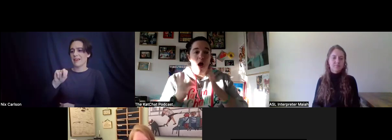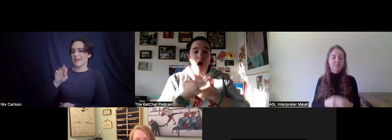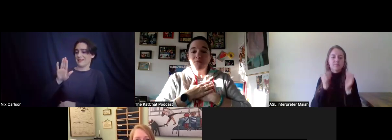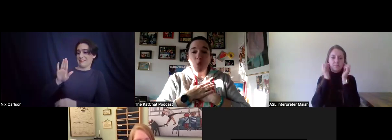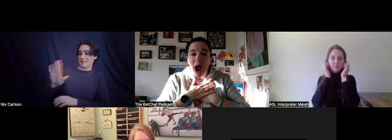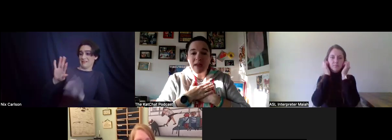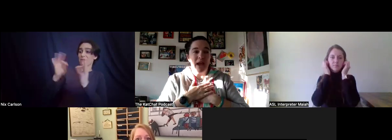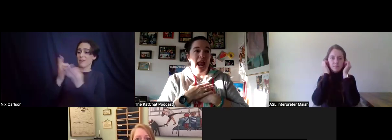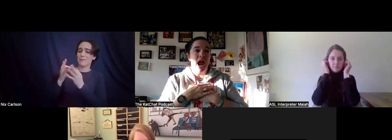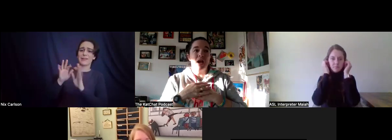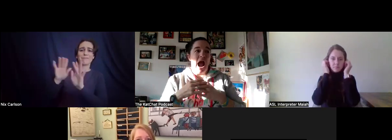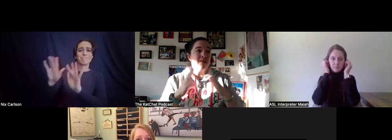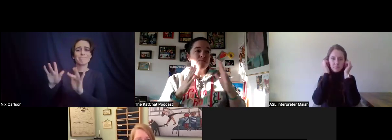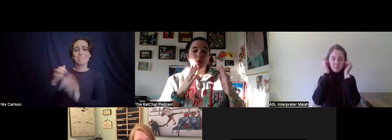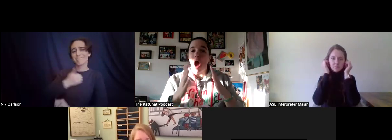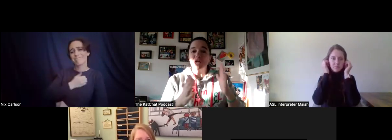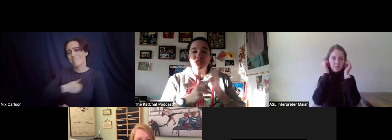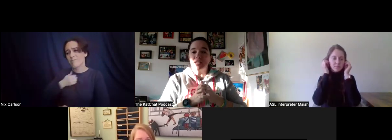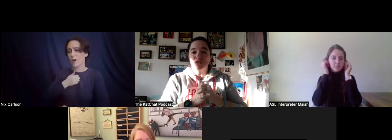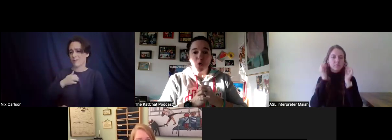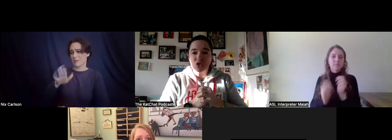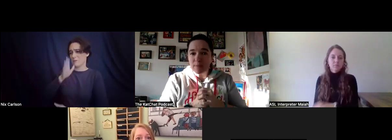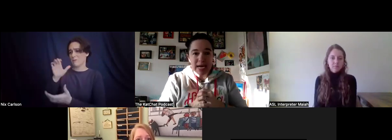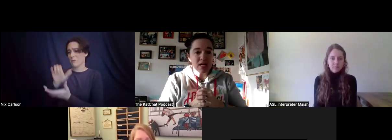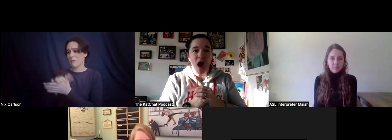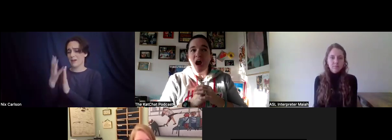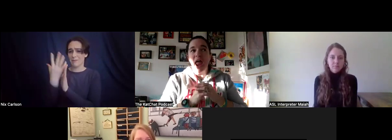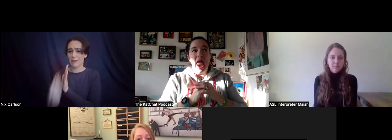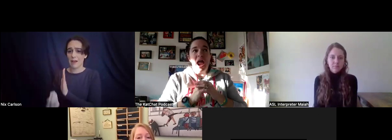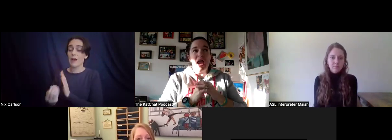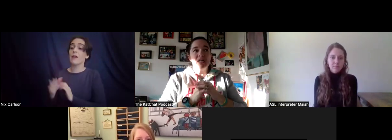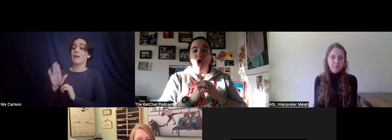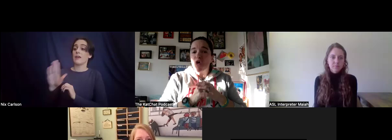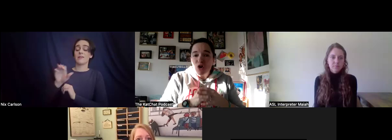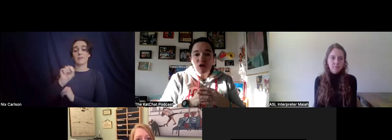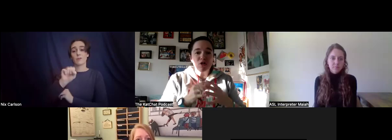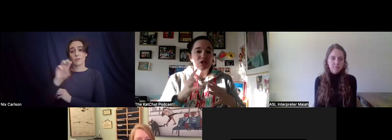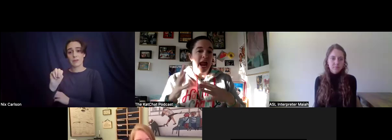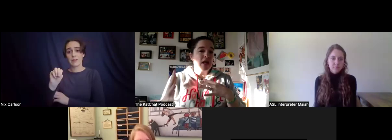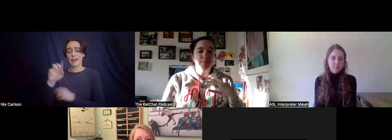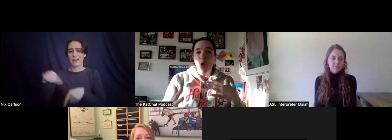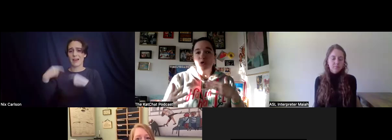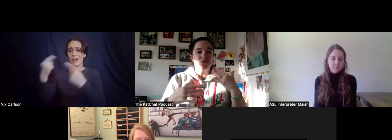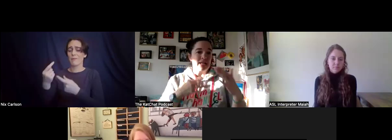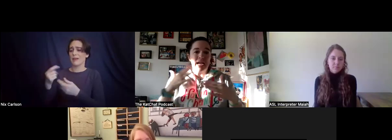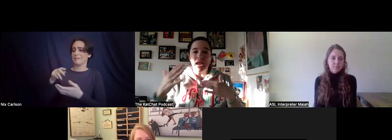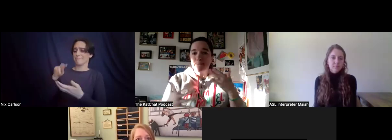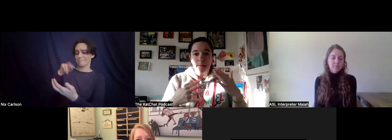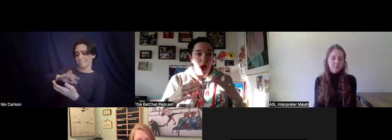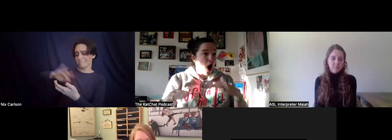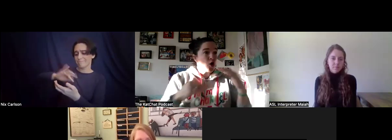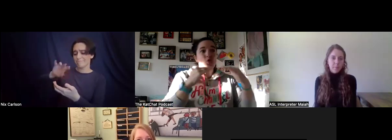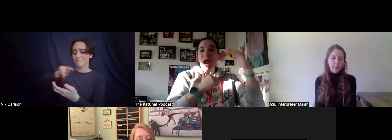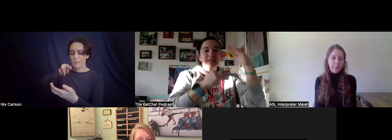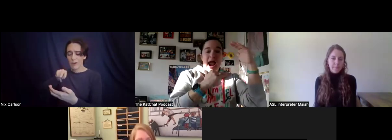condolence of his wife. And I've been watching his social media and his articles and his posts, trying to keep